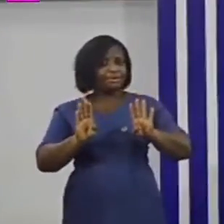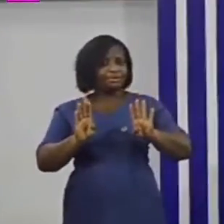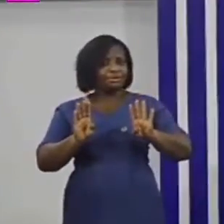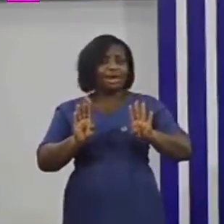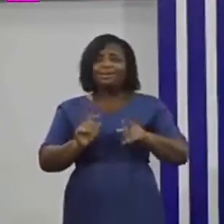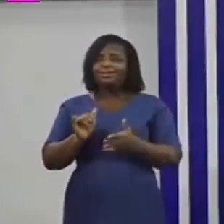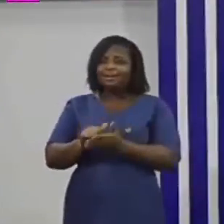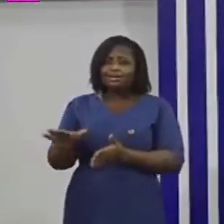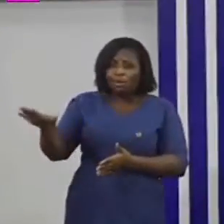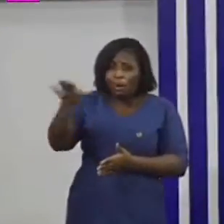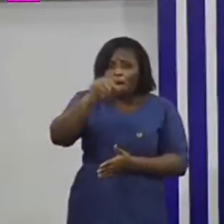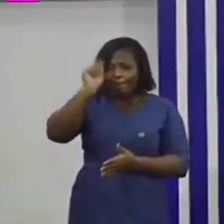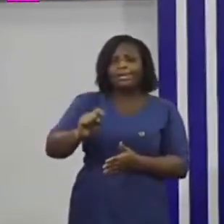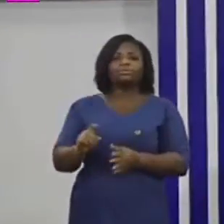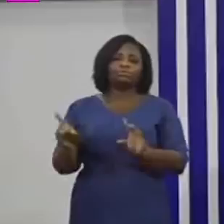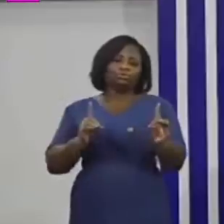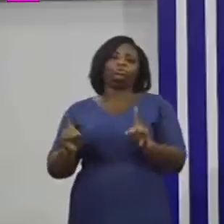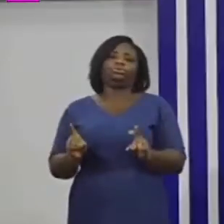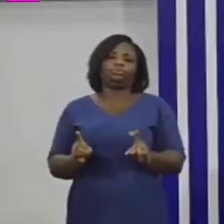That was your Elizabeth.